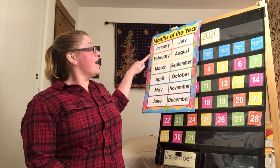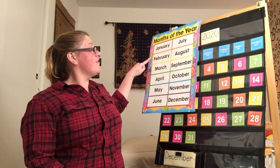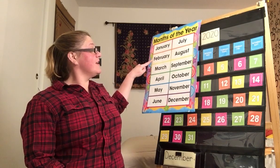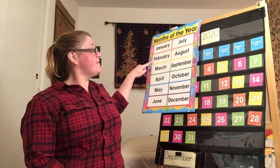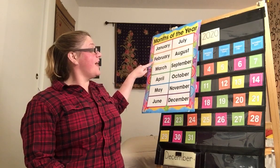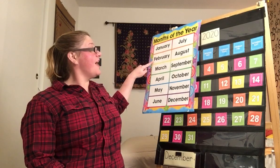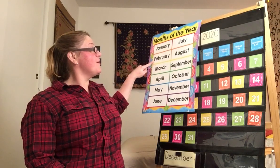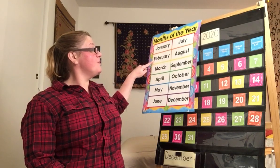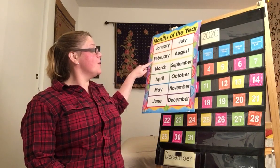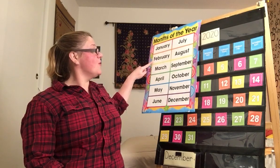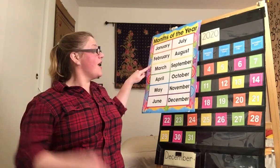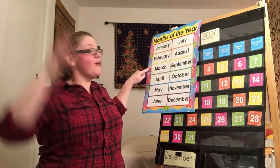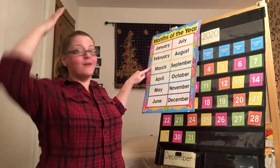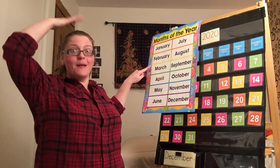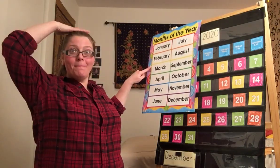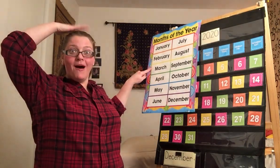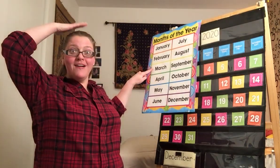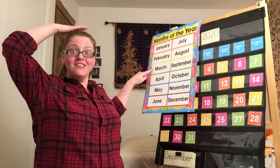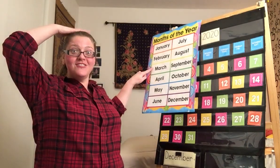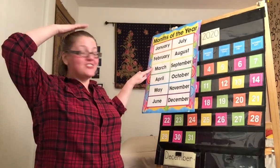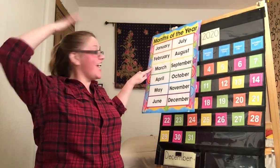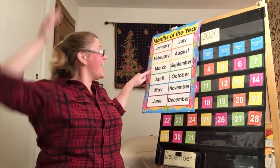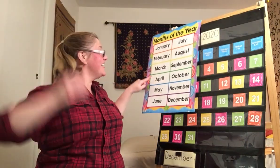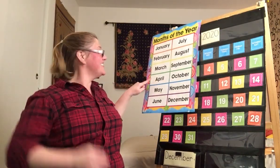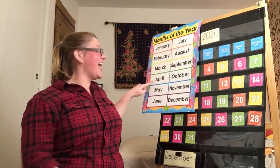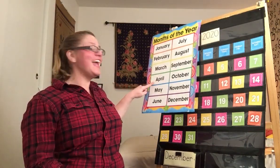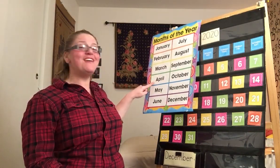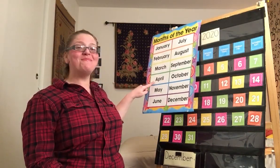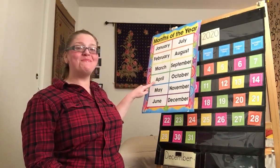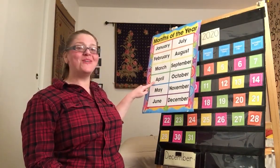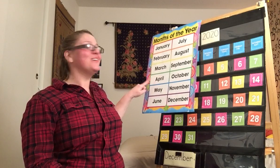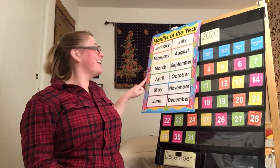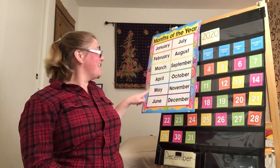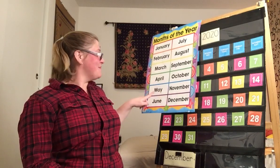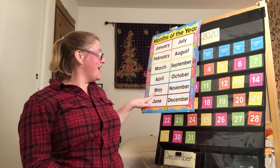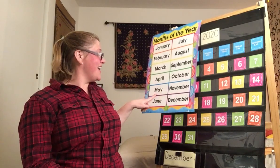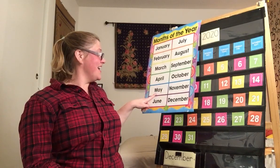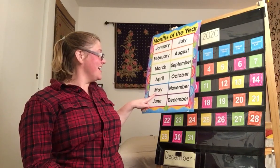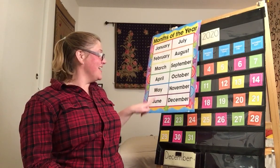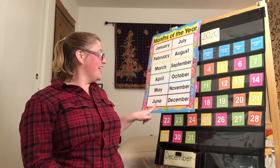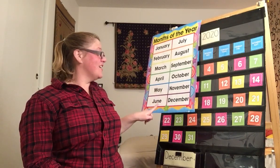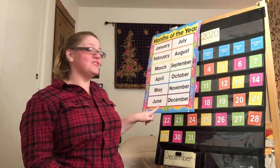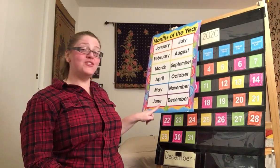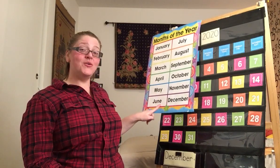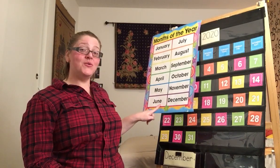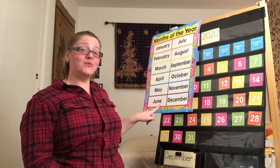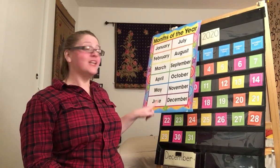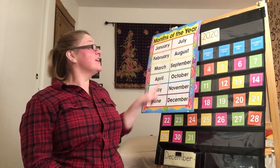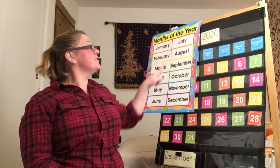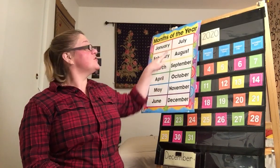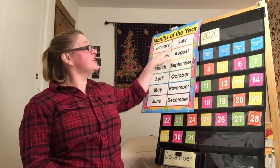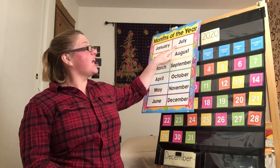January, February, March, and April, May, June,